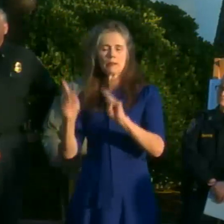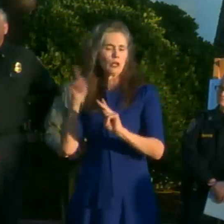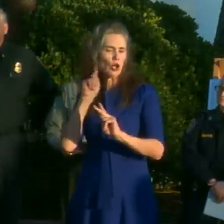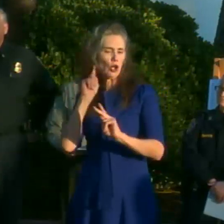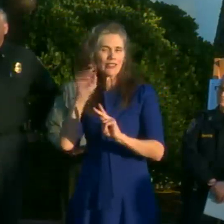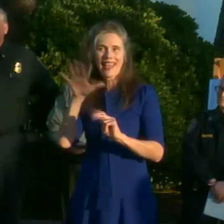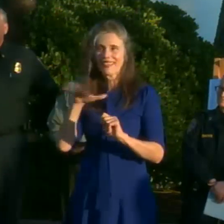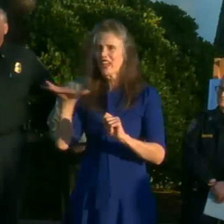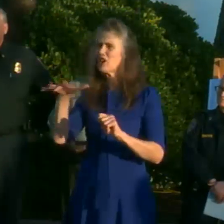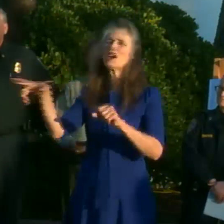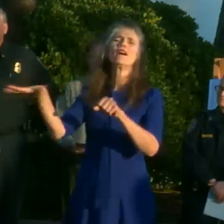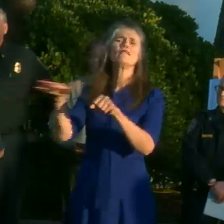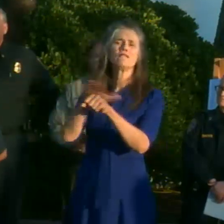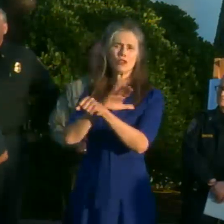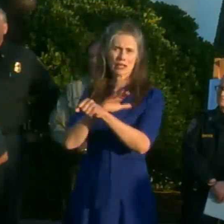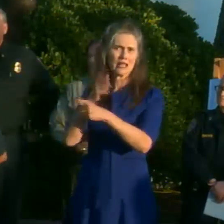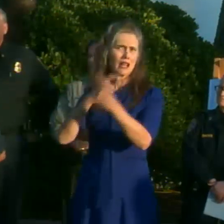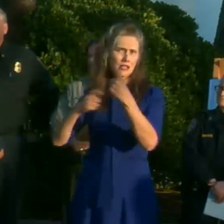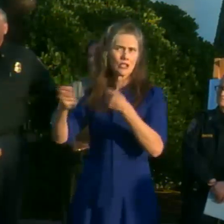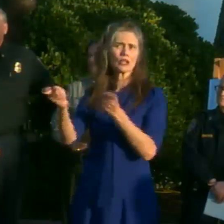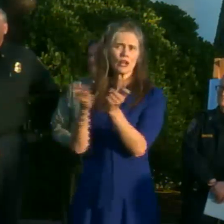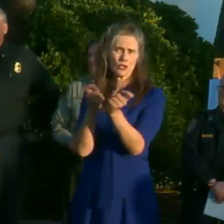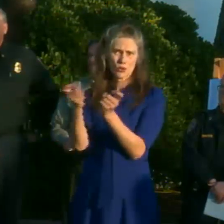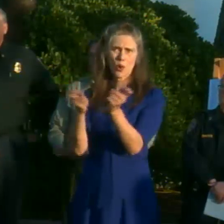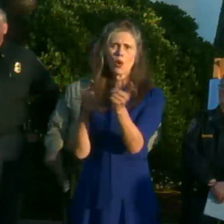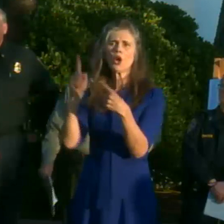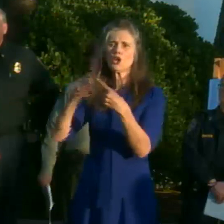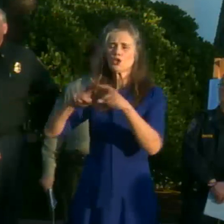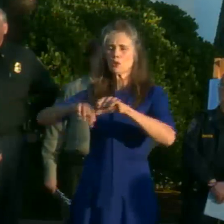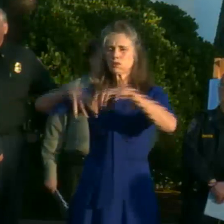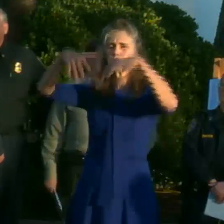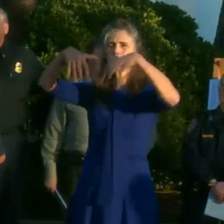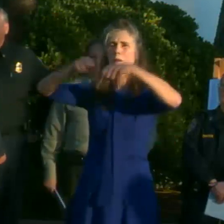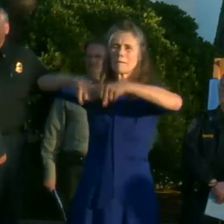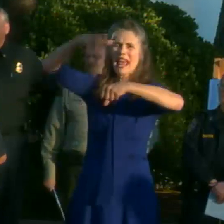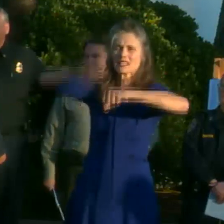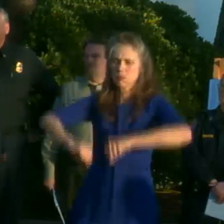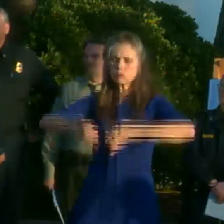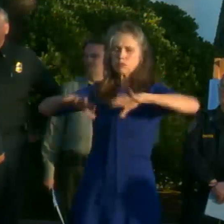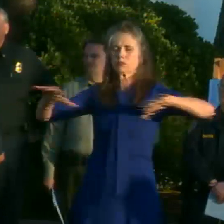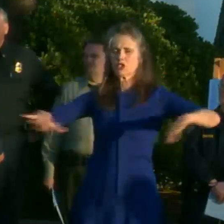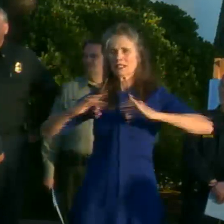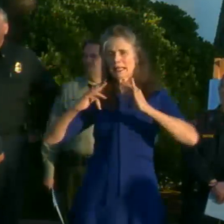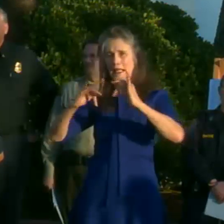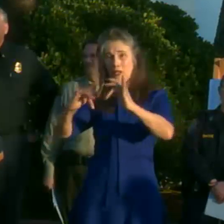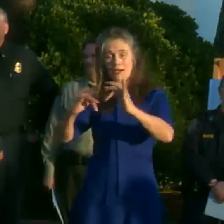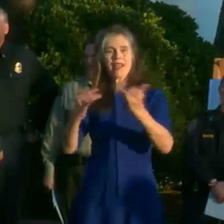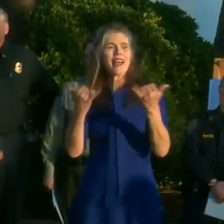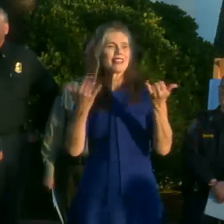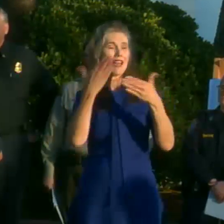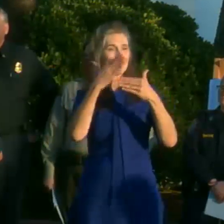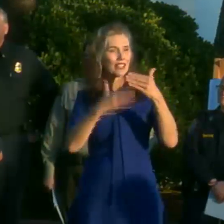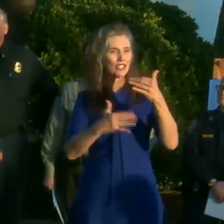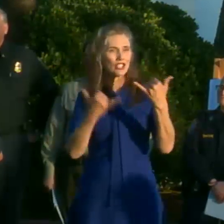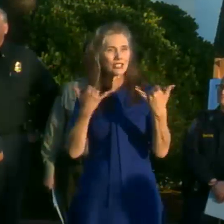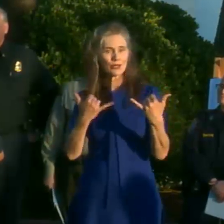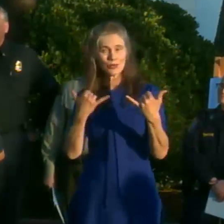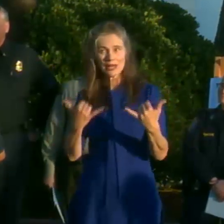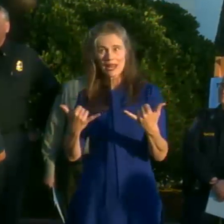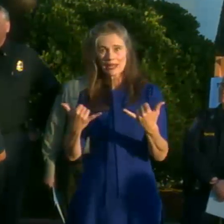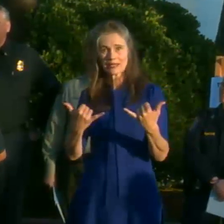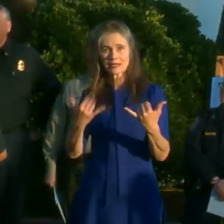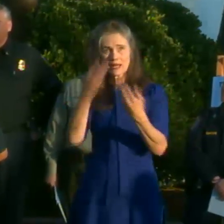fully controlled operation. That concludes today's press conference. We are